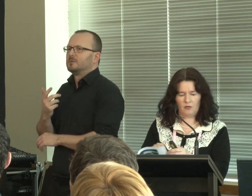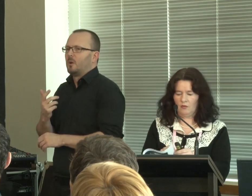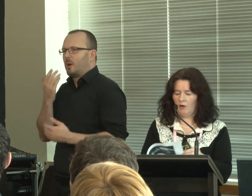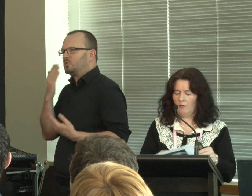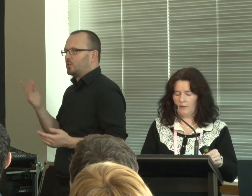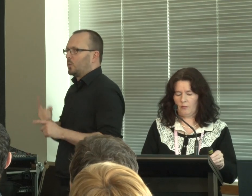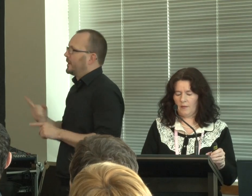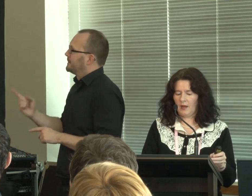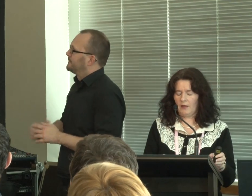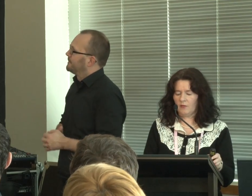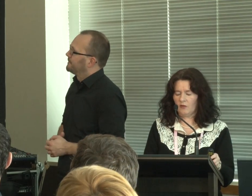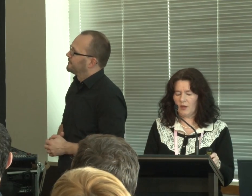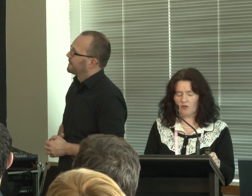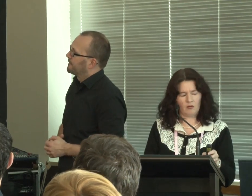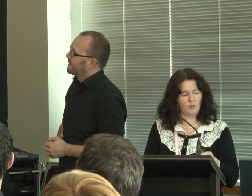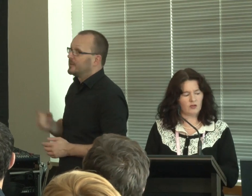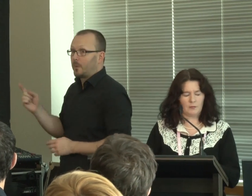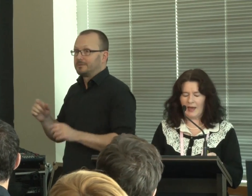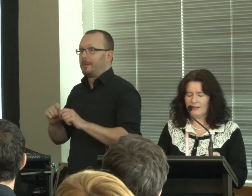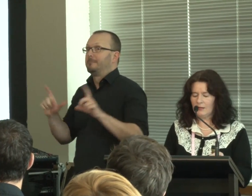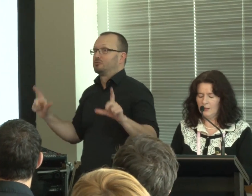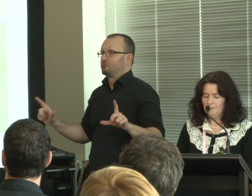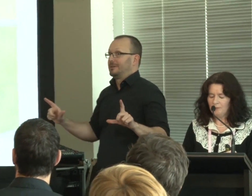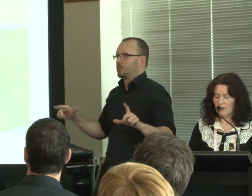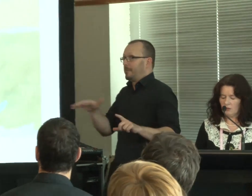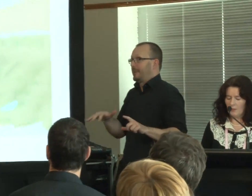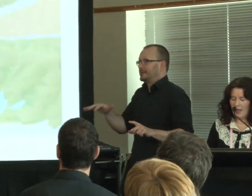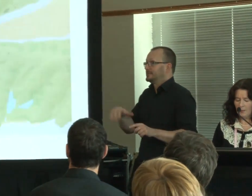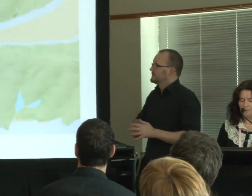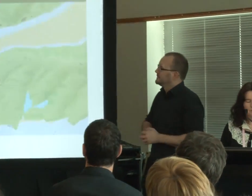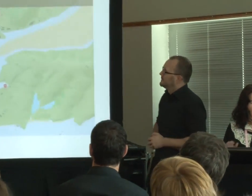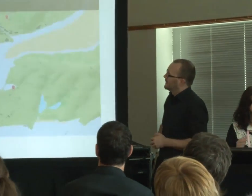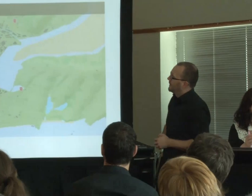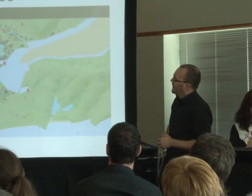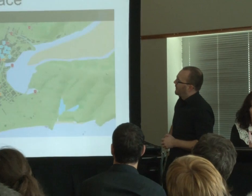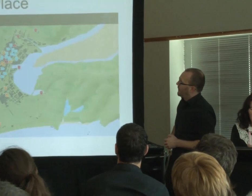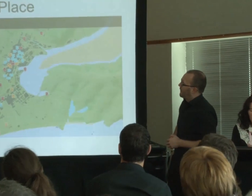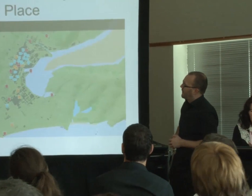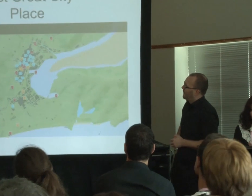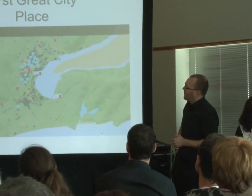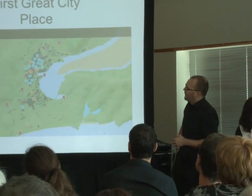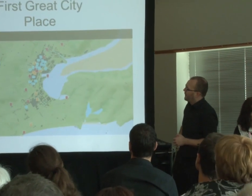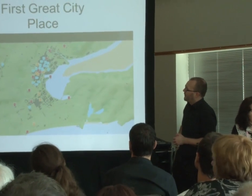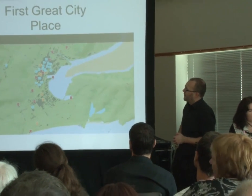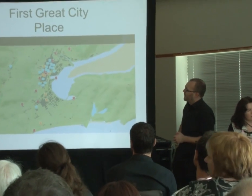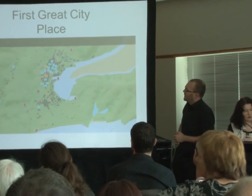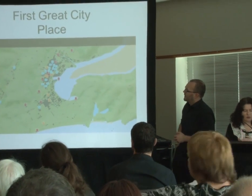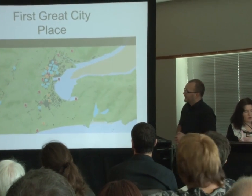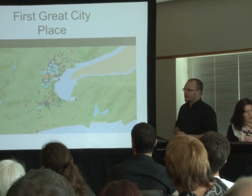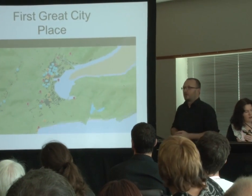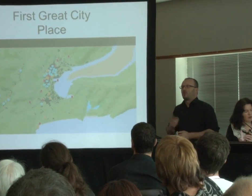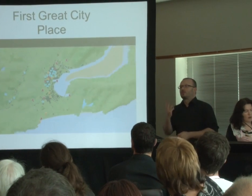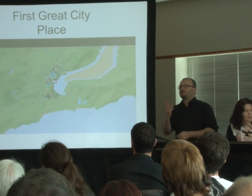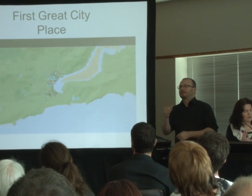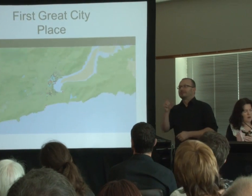run through of what they are. This is the big screen, which is place, based on a map. divided into three colour categories, so